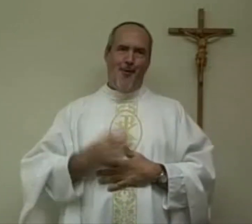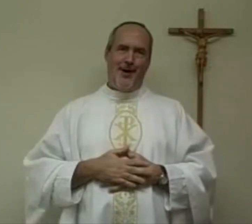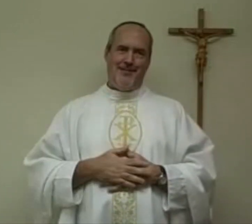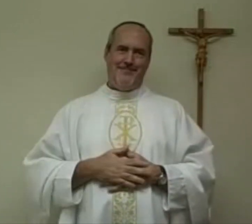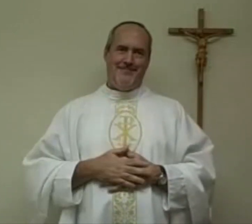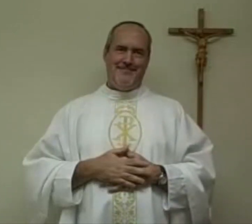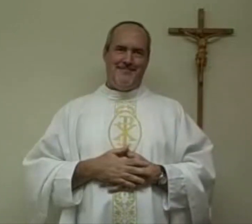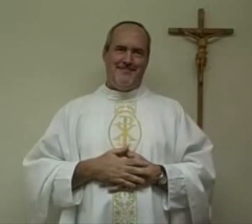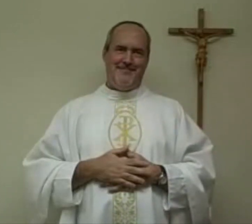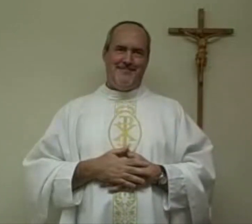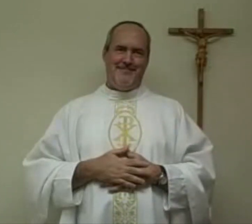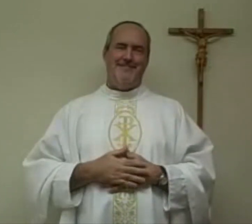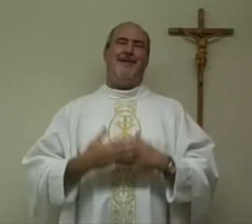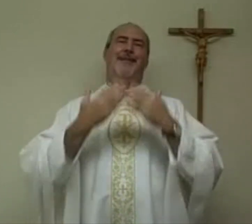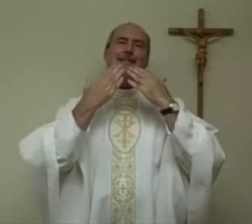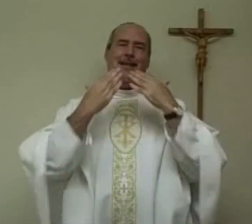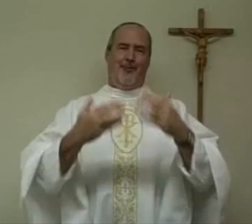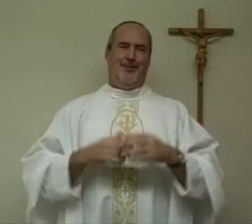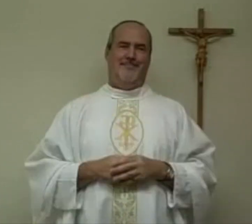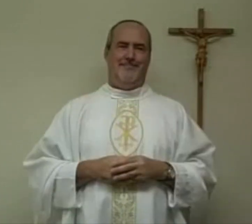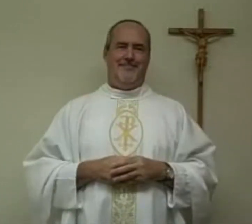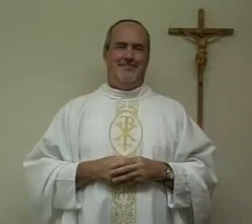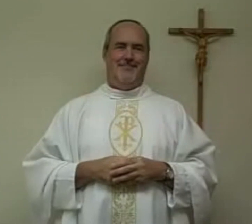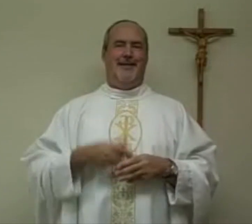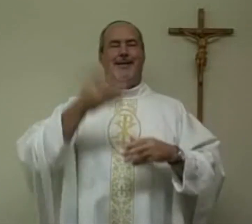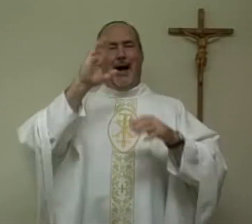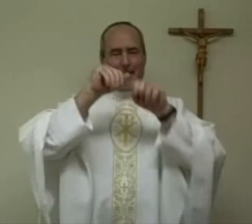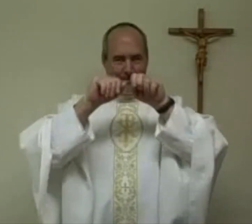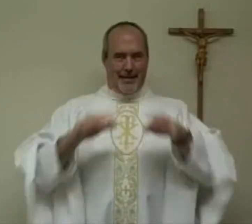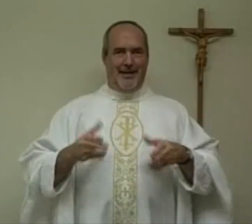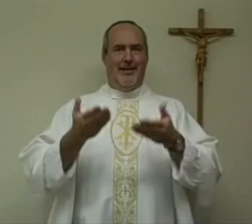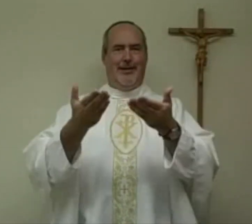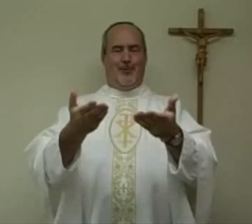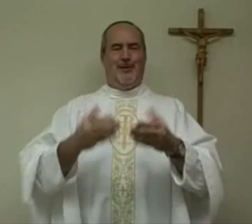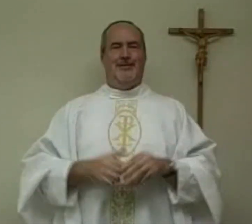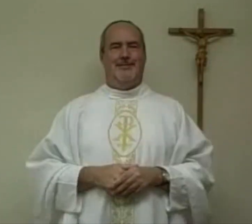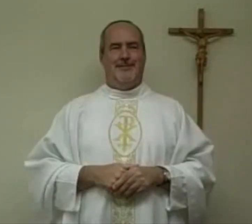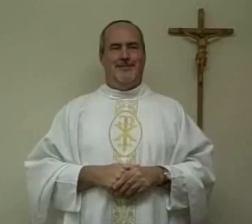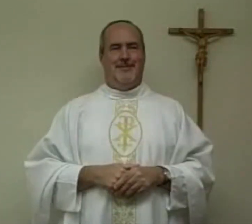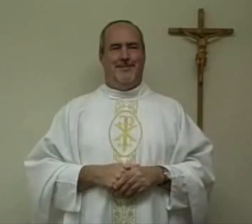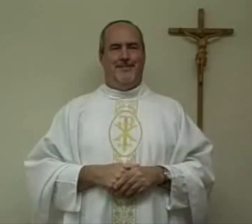body and his blood. Wow, that's amazing. Thank you, and God bless you.